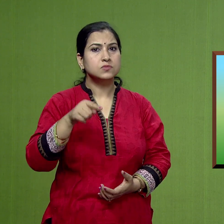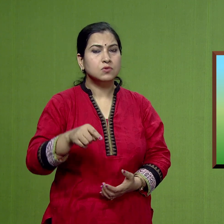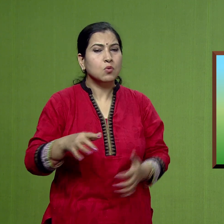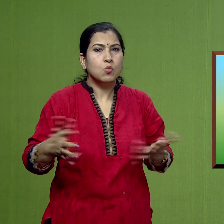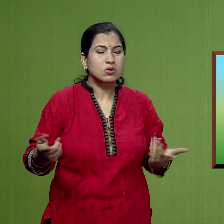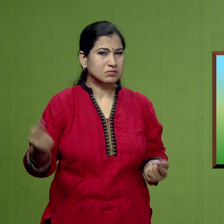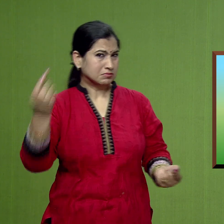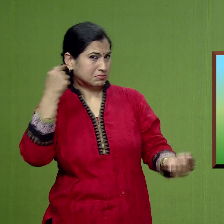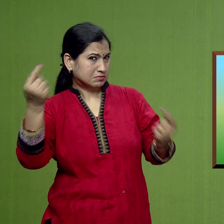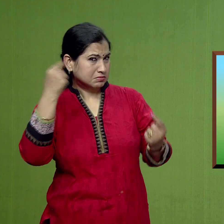noise?